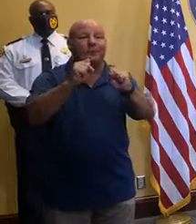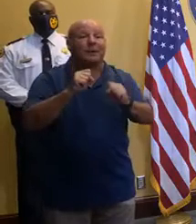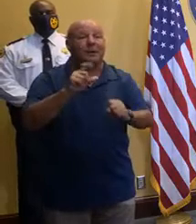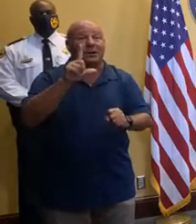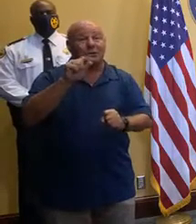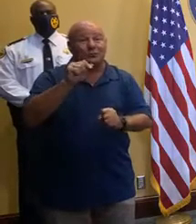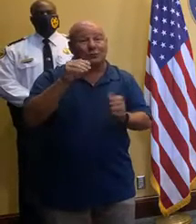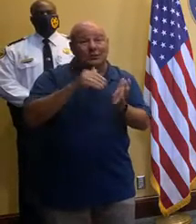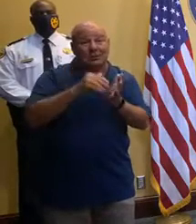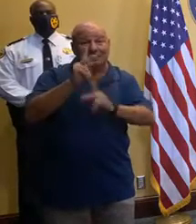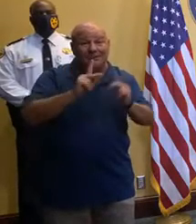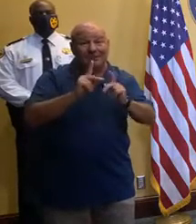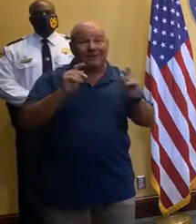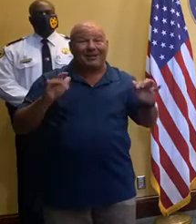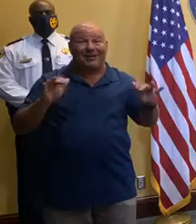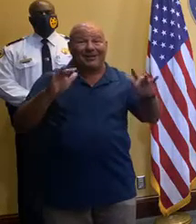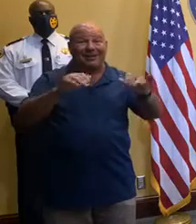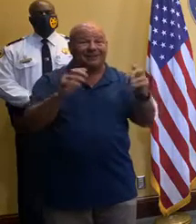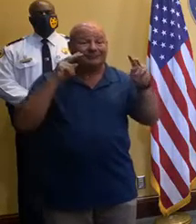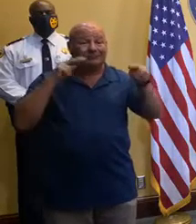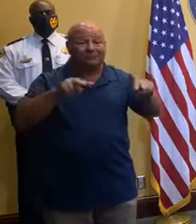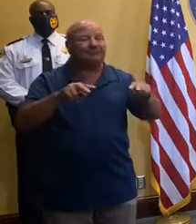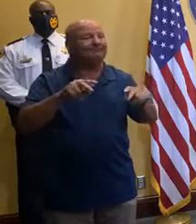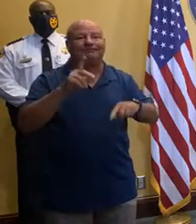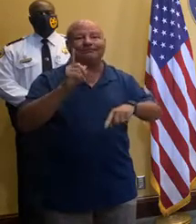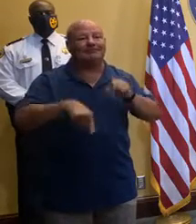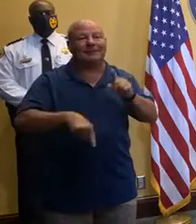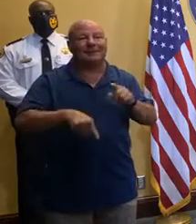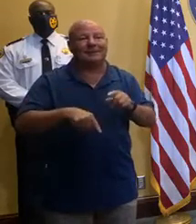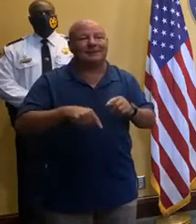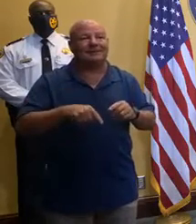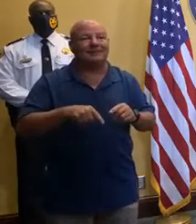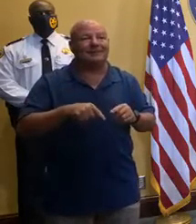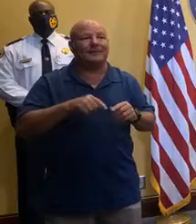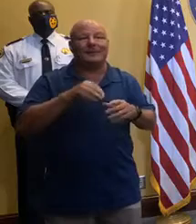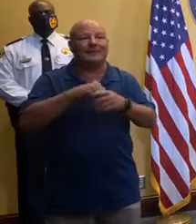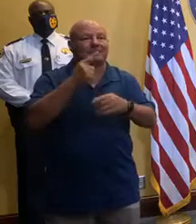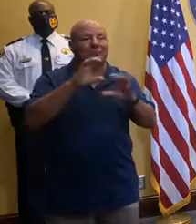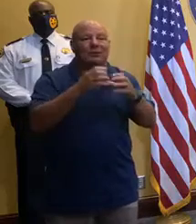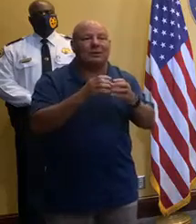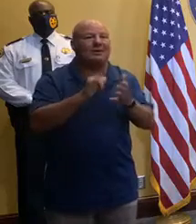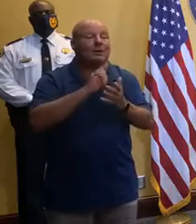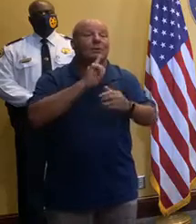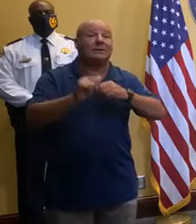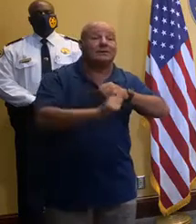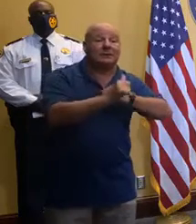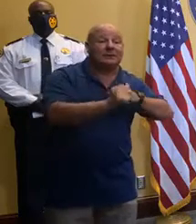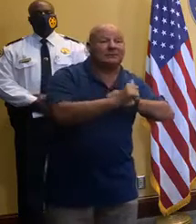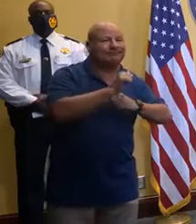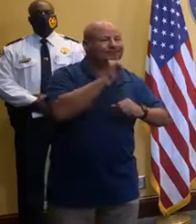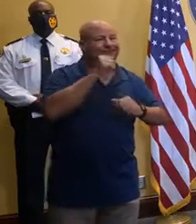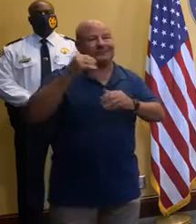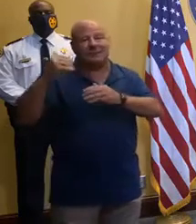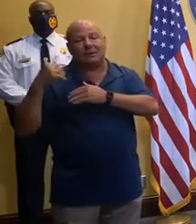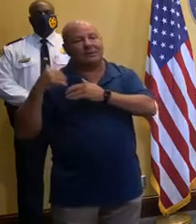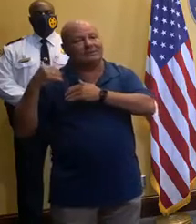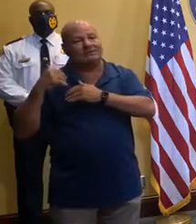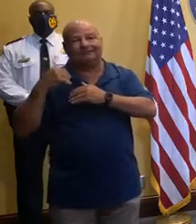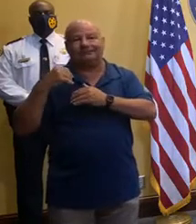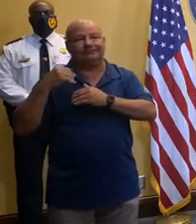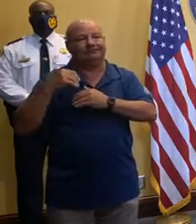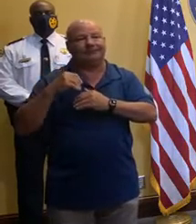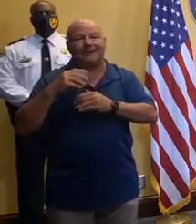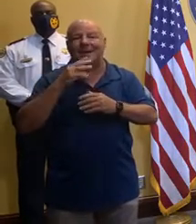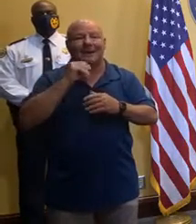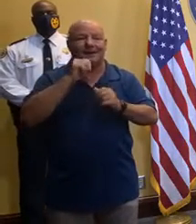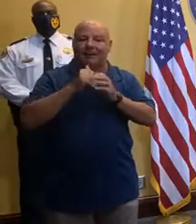20,000 people in a crowd to gather at all, and that would be dangerous, irresponsible, and definitely not aligned